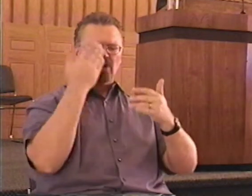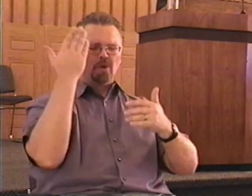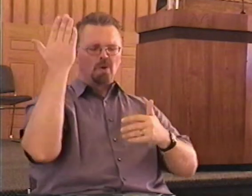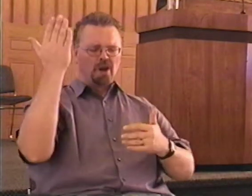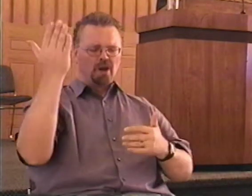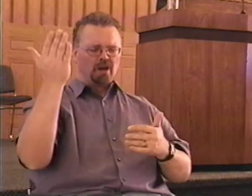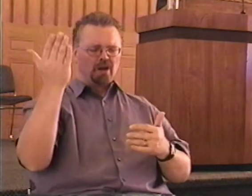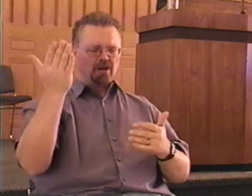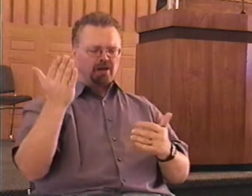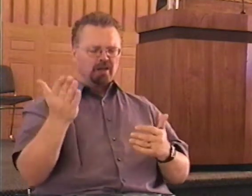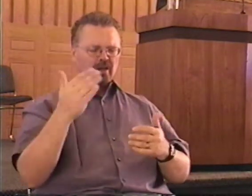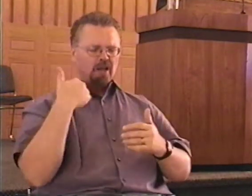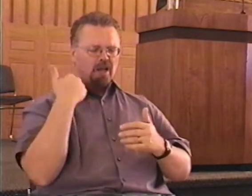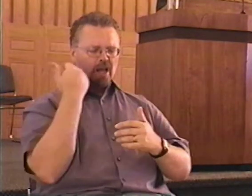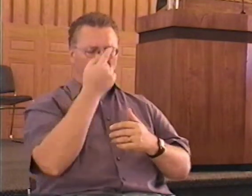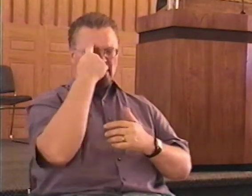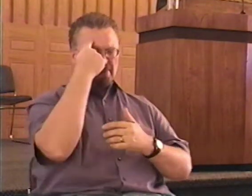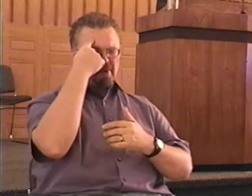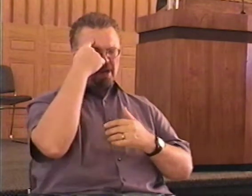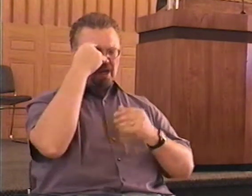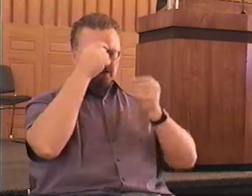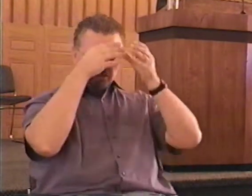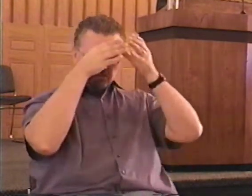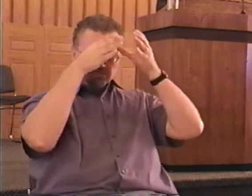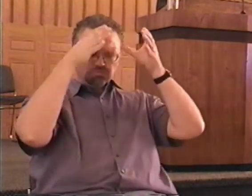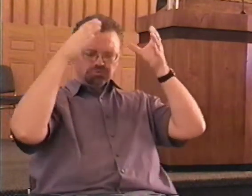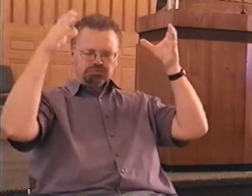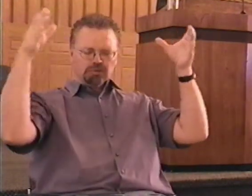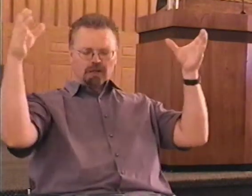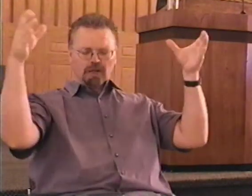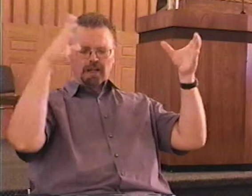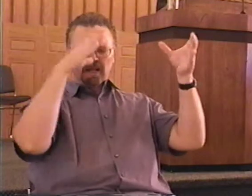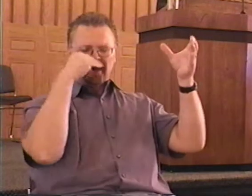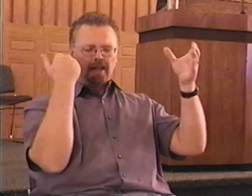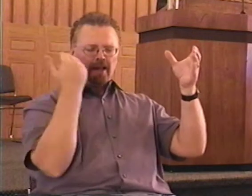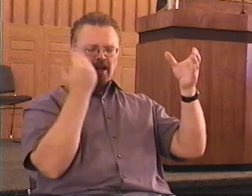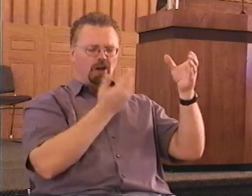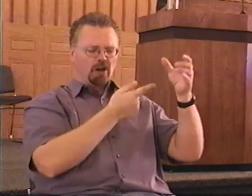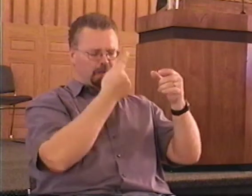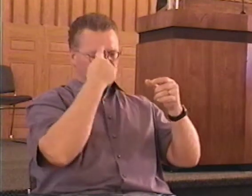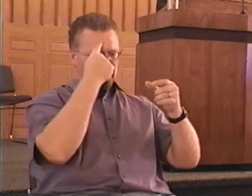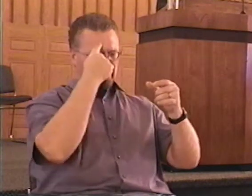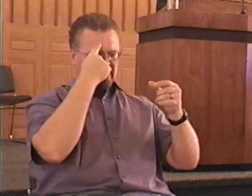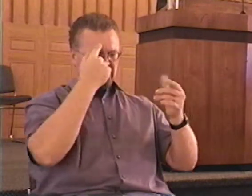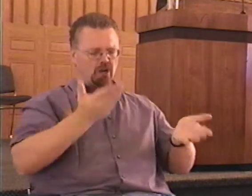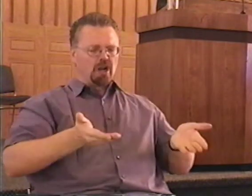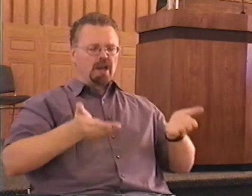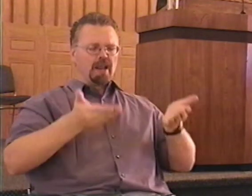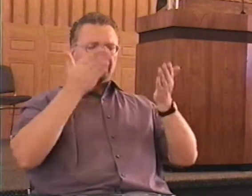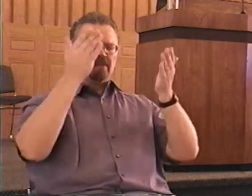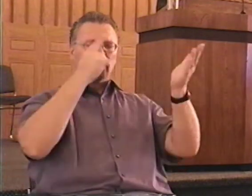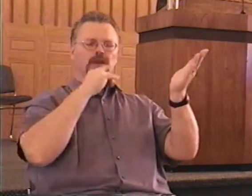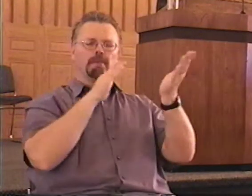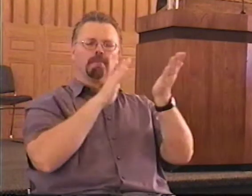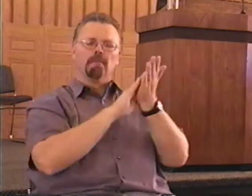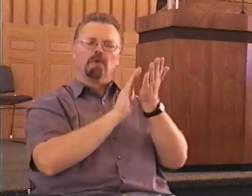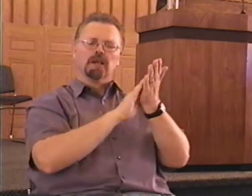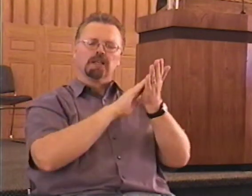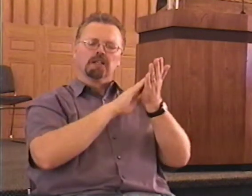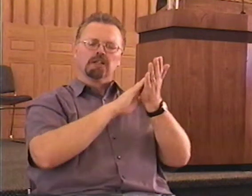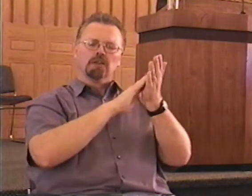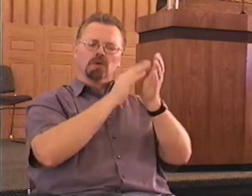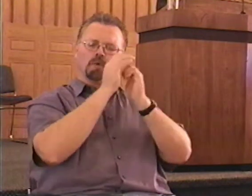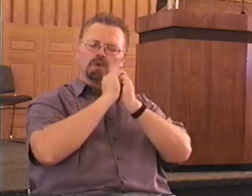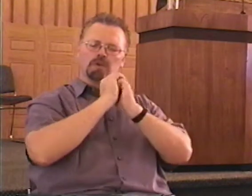our minds are expanded and our hearts lift in praising you and worshiping you.